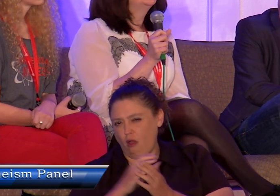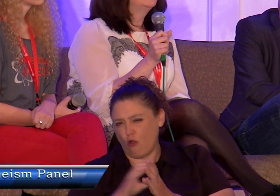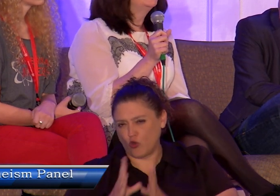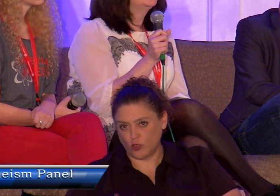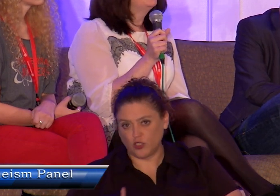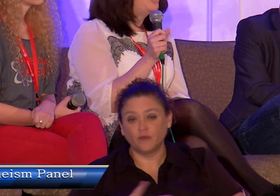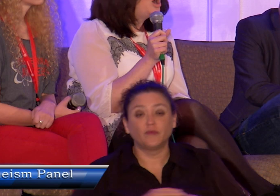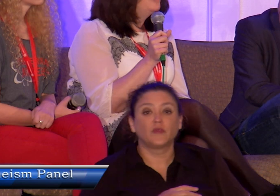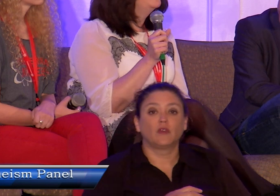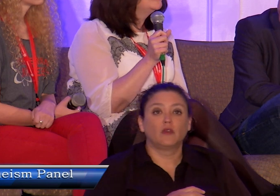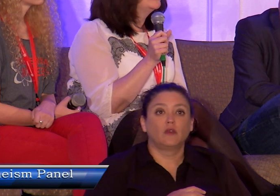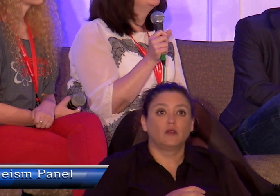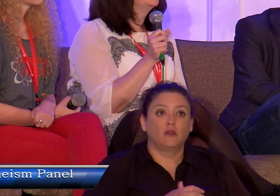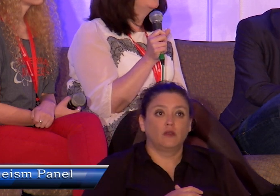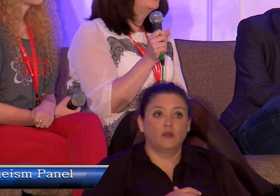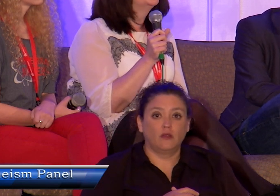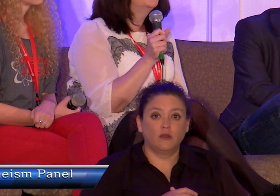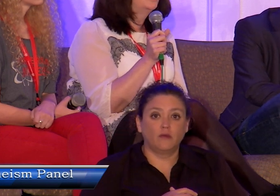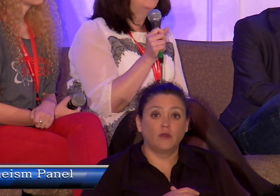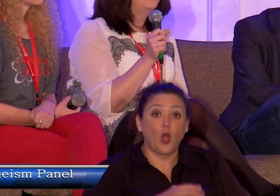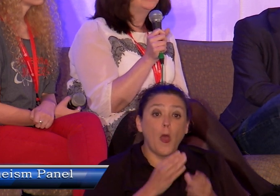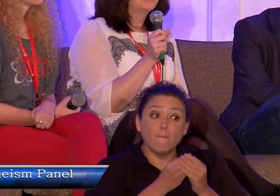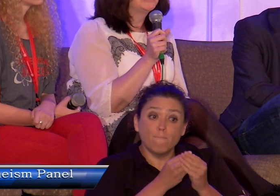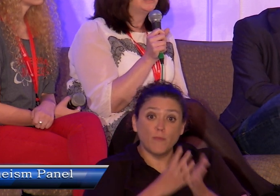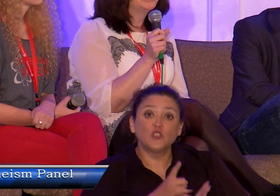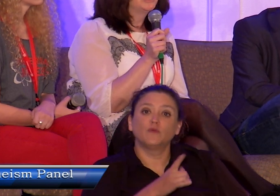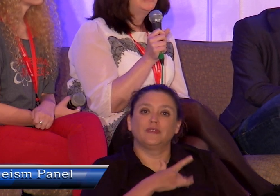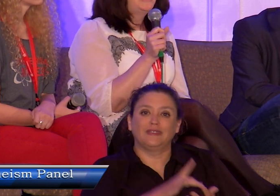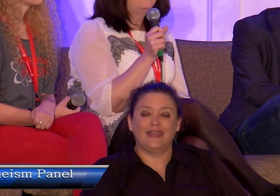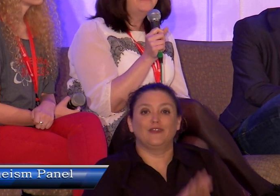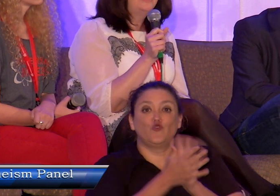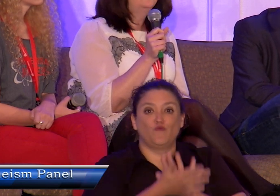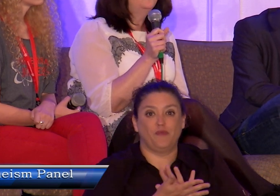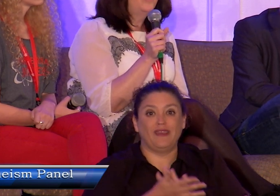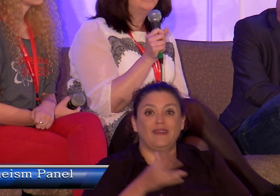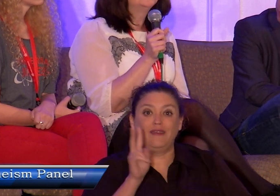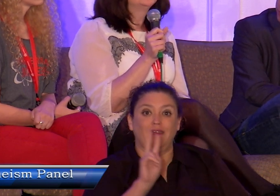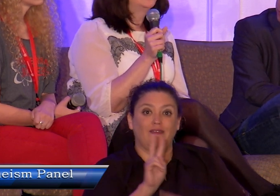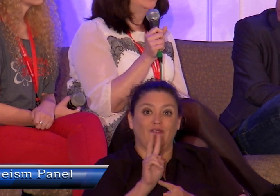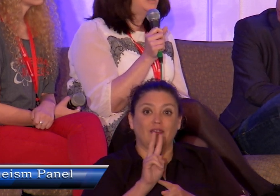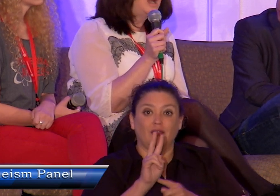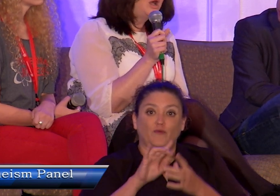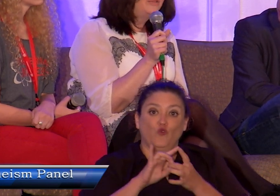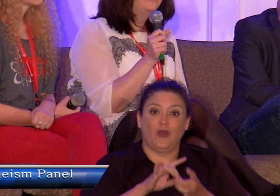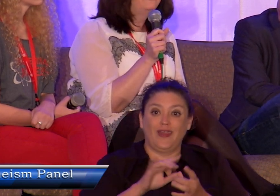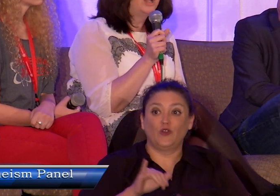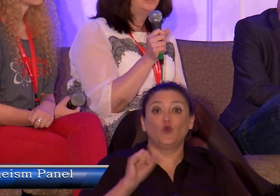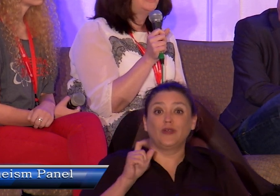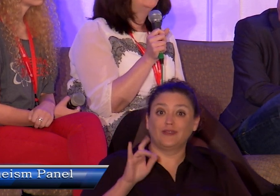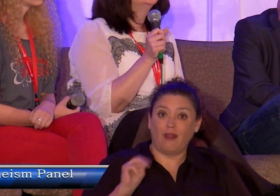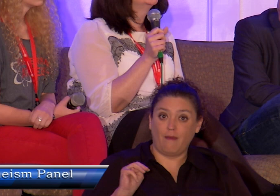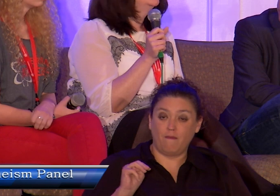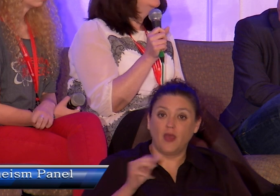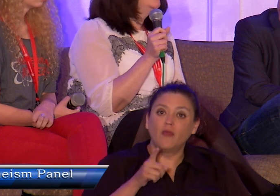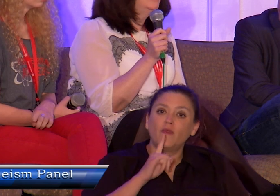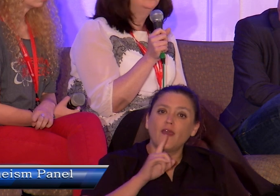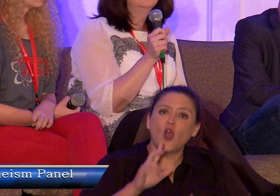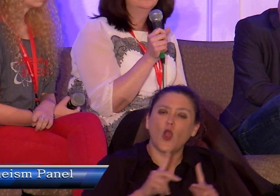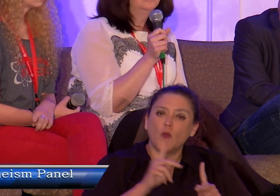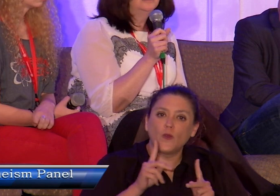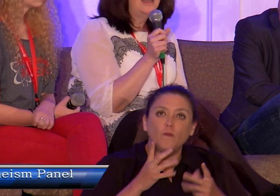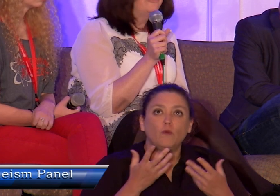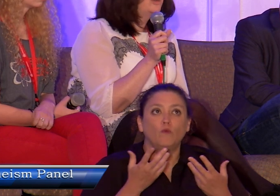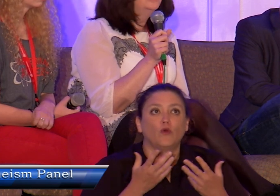of Islamism are Muslims, or those who are labeled as such. And they are the ones on the front lines